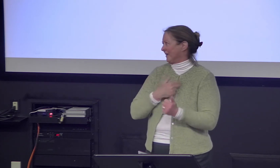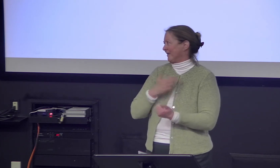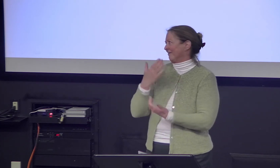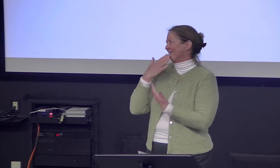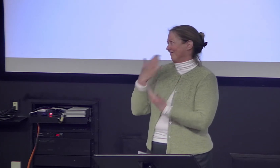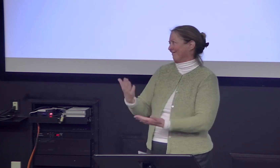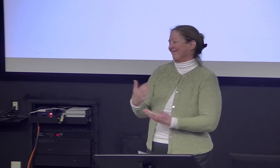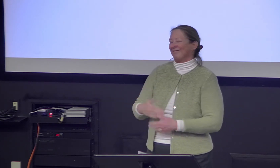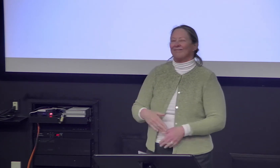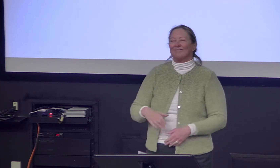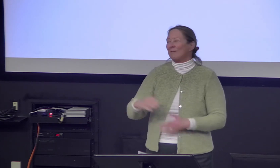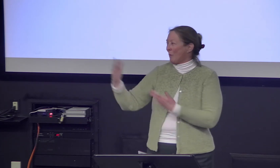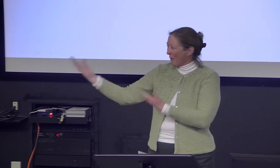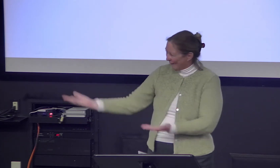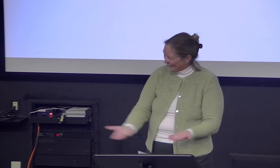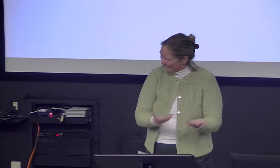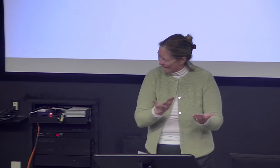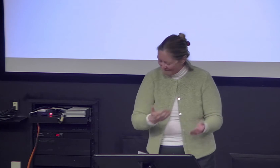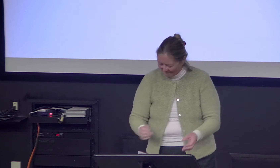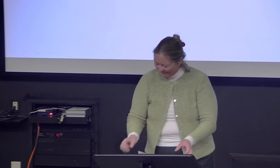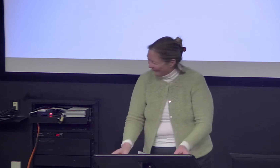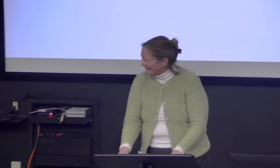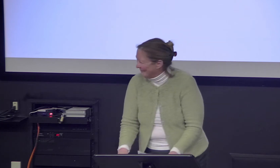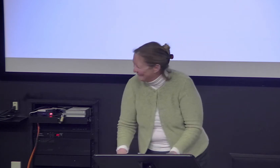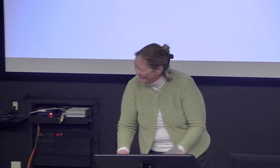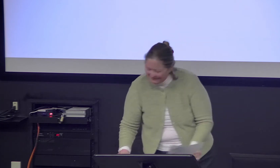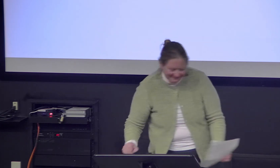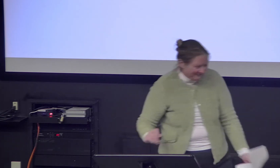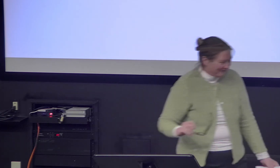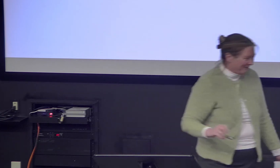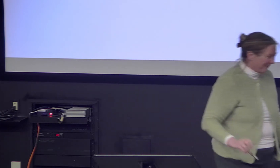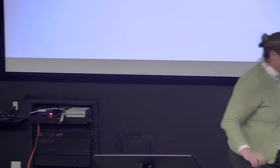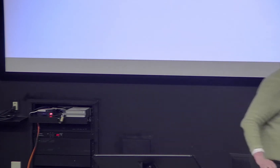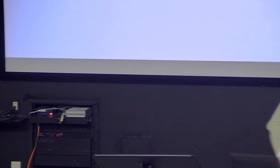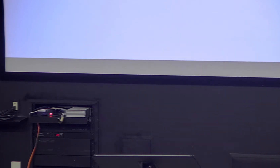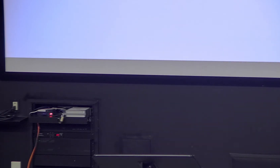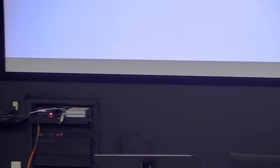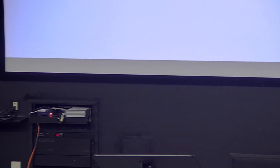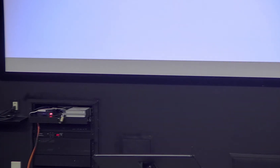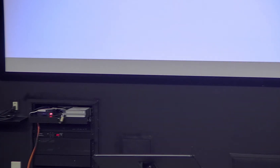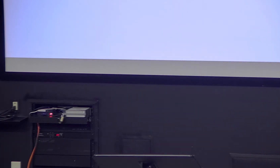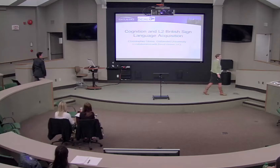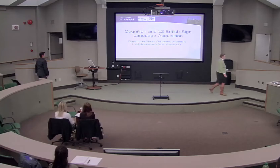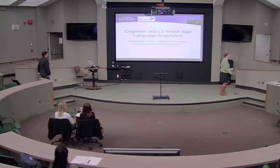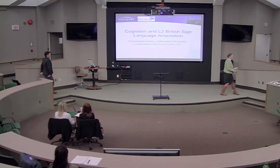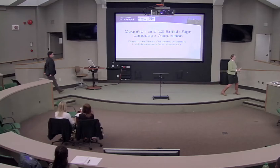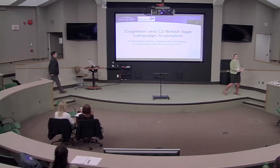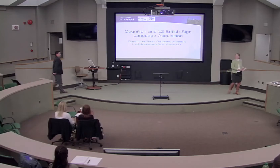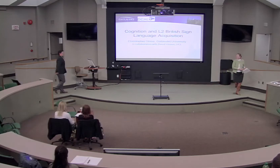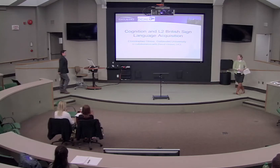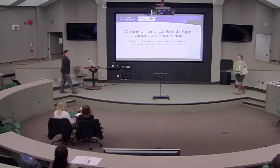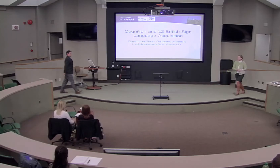and expertise with us. Thank you so much, and I would like to welcome Dr. Christopher Stone.